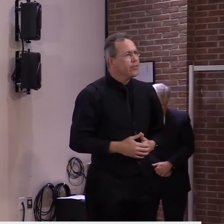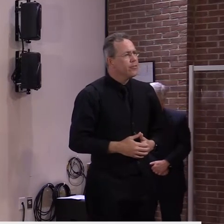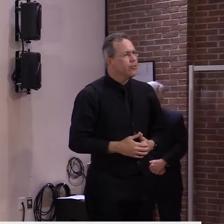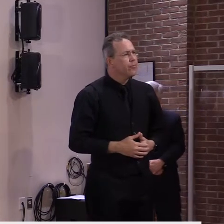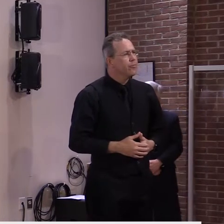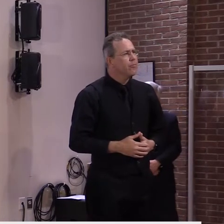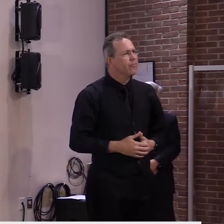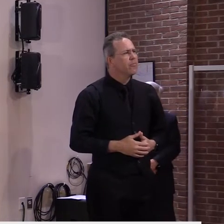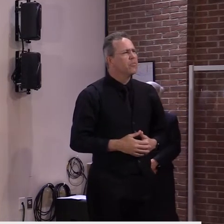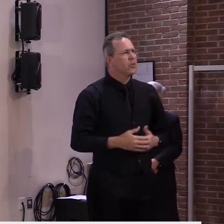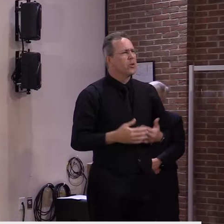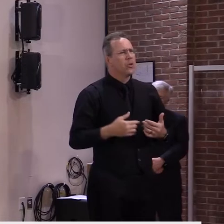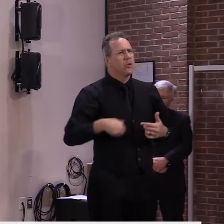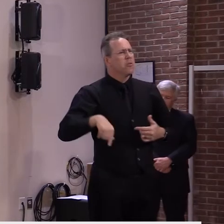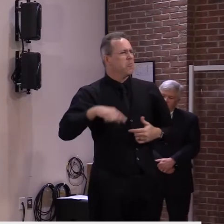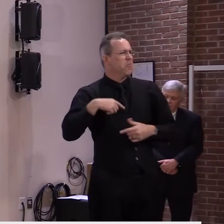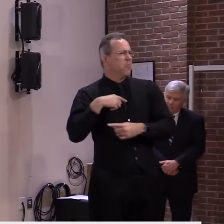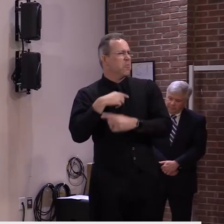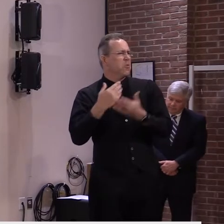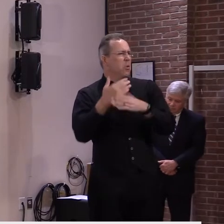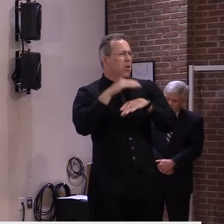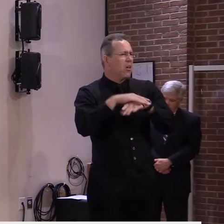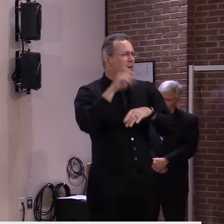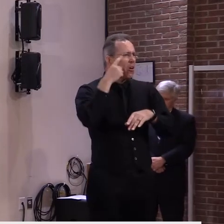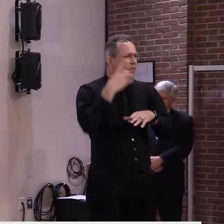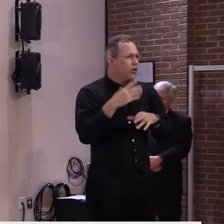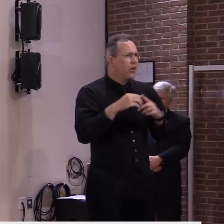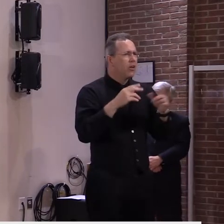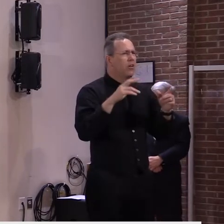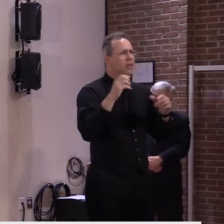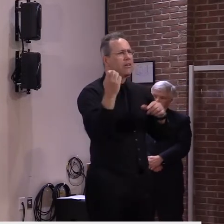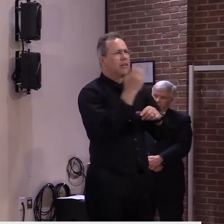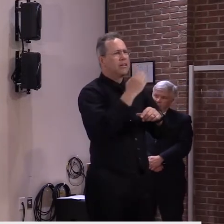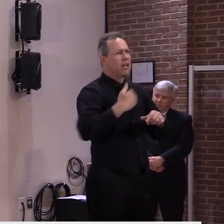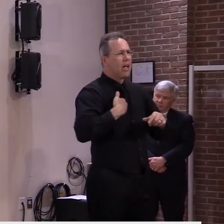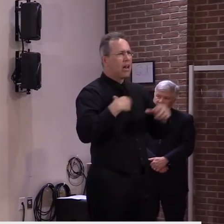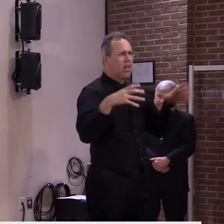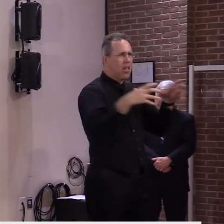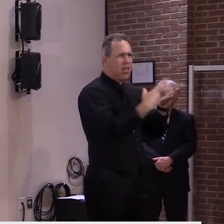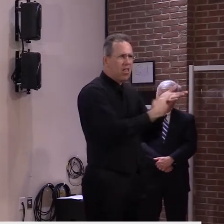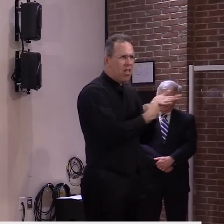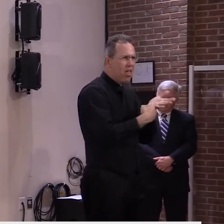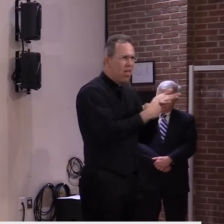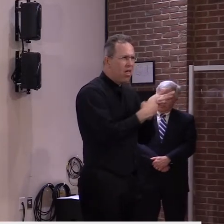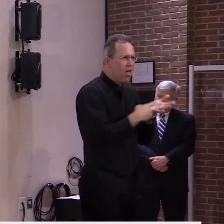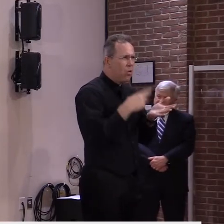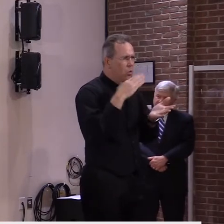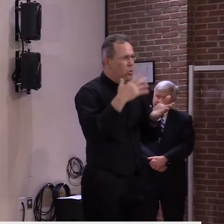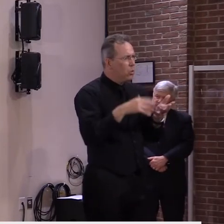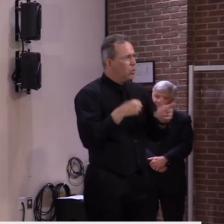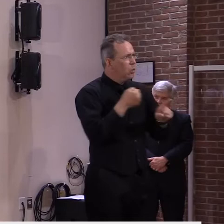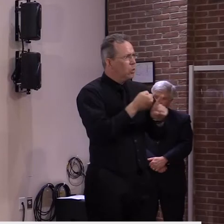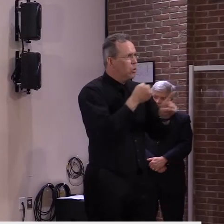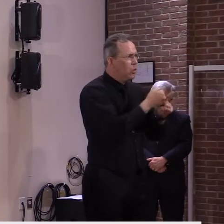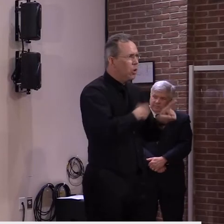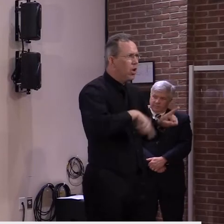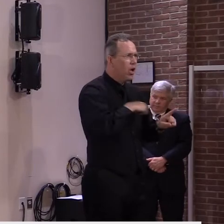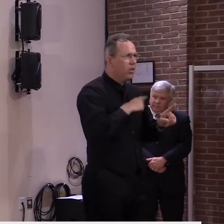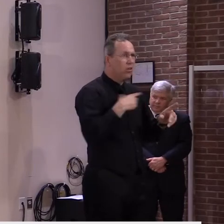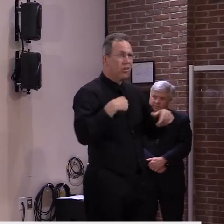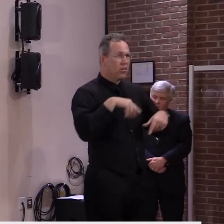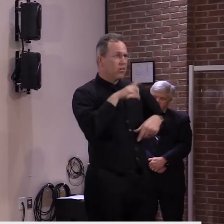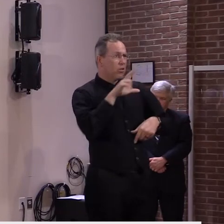our own experiences within our states and how well the Northeast is doing in general, and we were giving statistics per